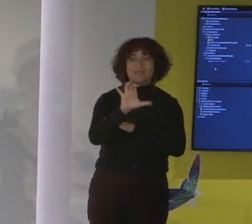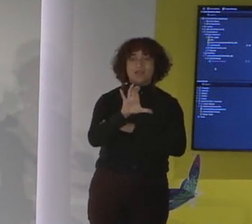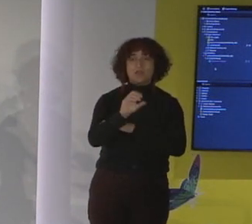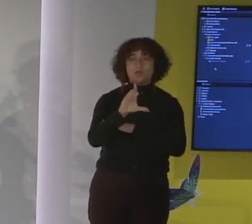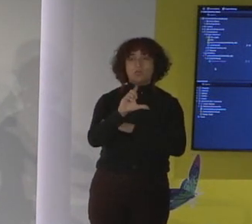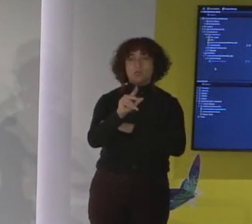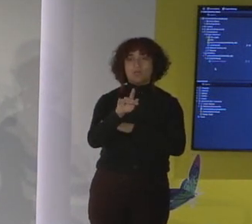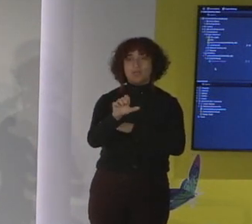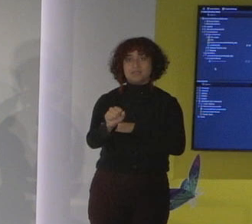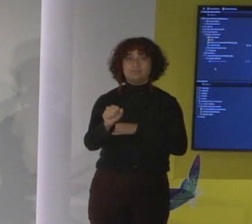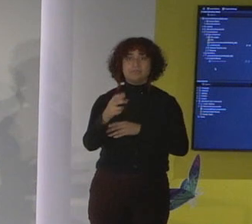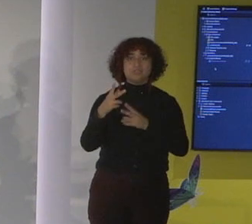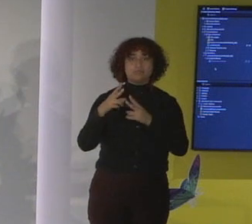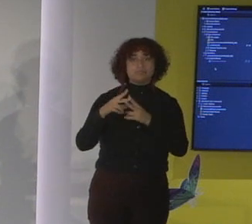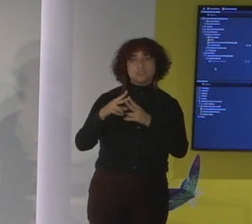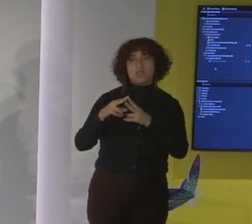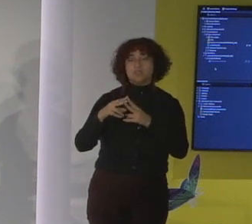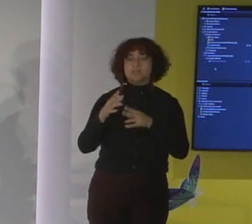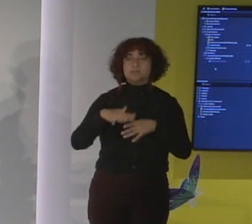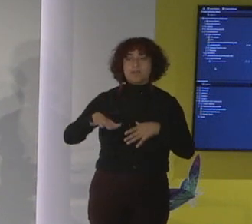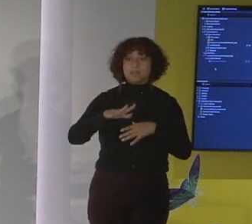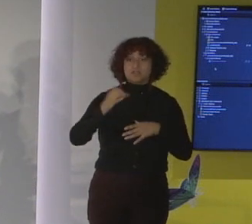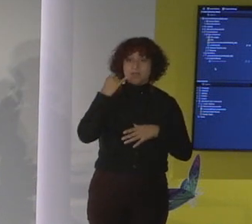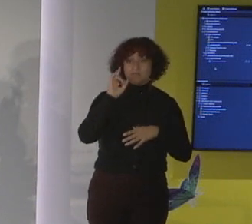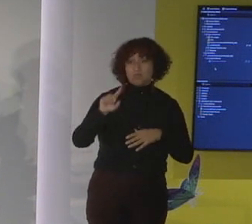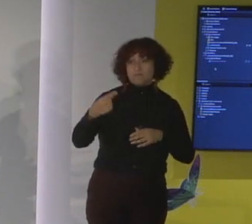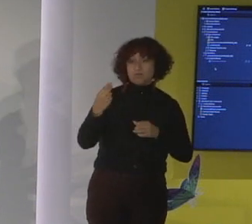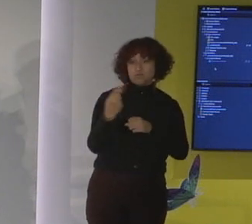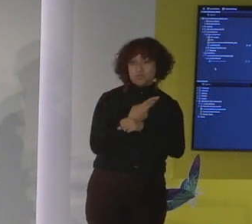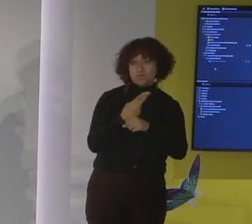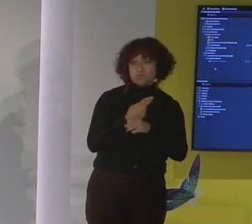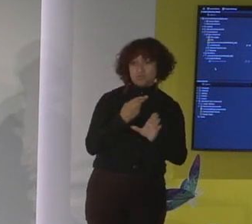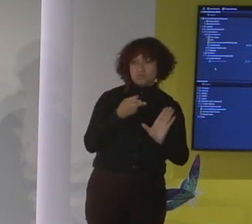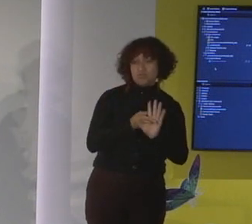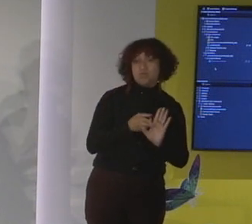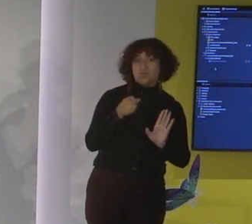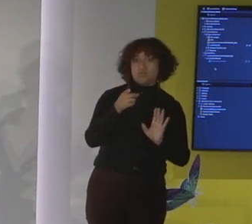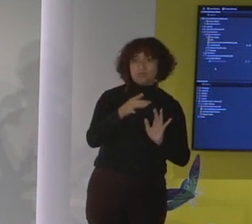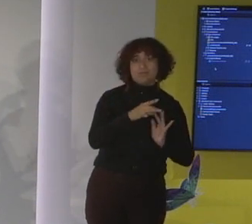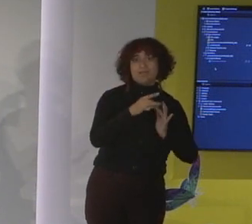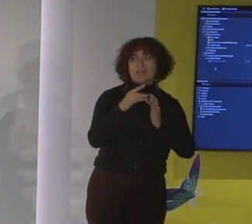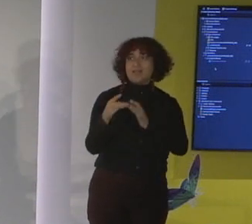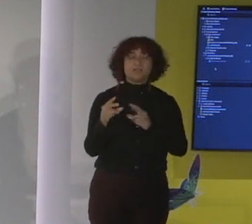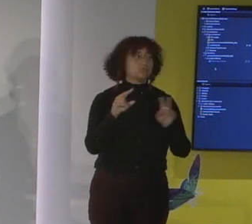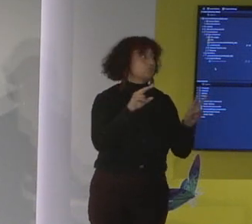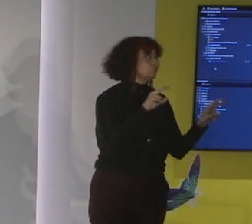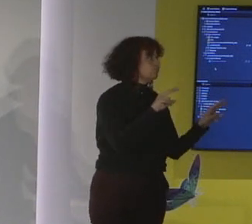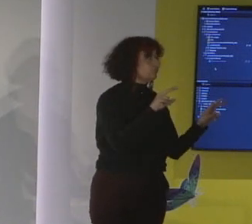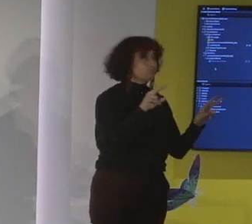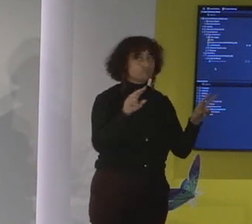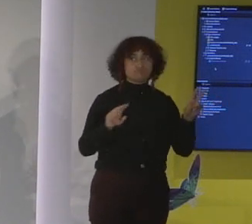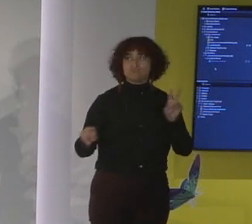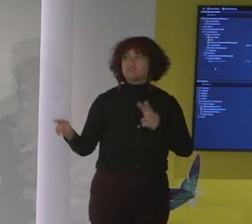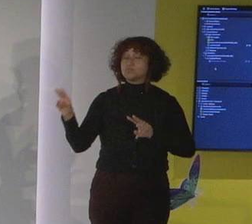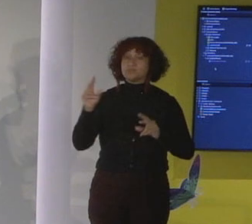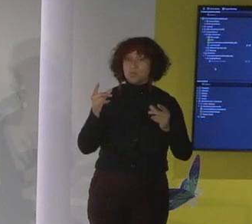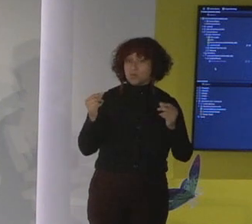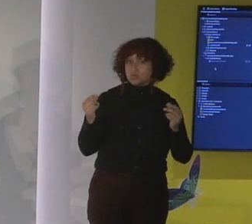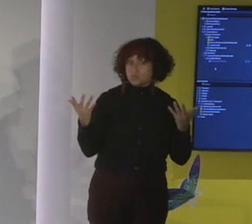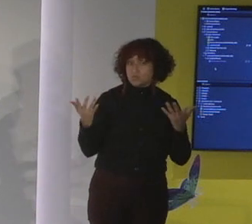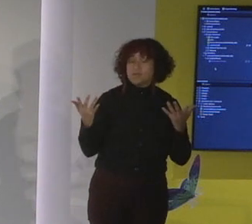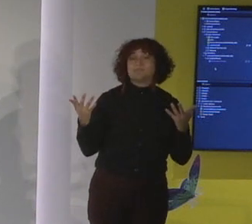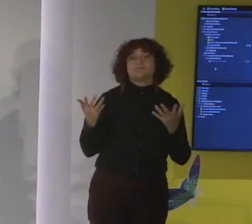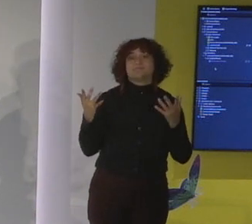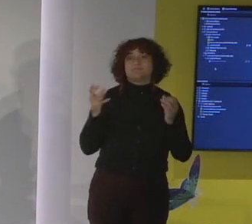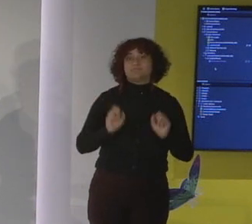co-located space. So if you're the first user that's joining the experience, you're going to be guided to look around your space. What you're doing there is